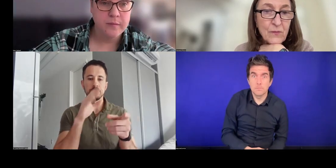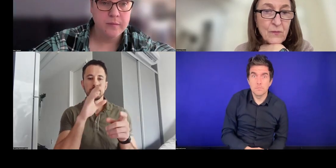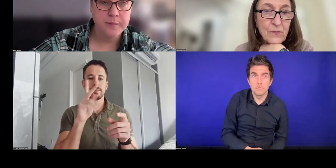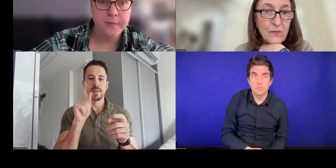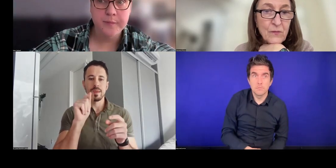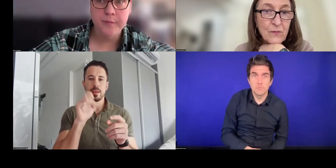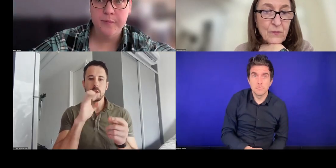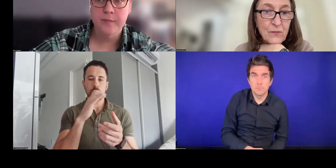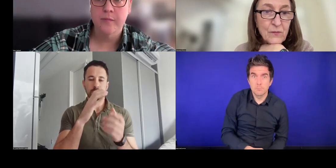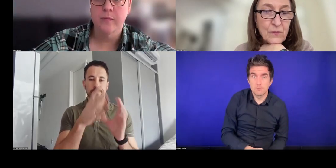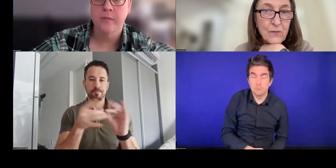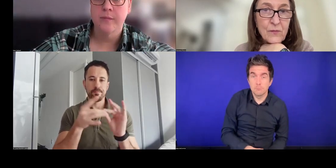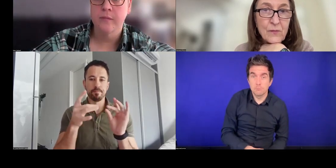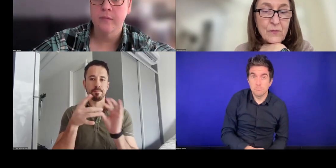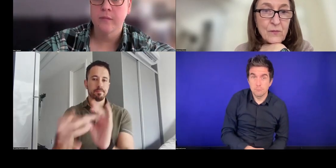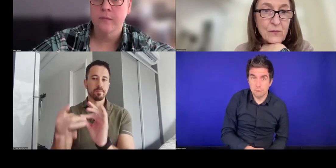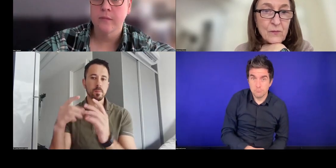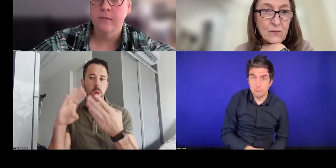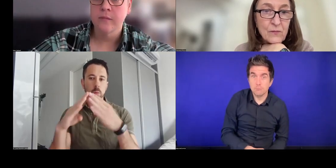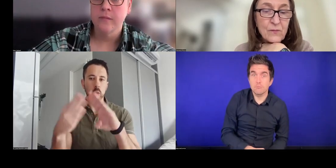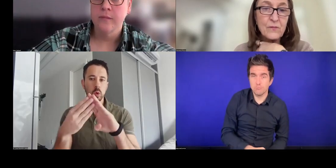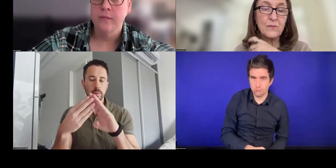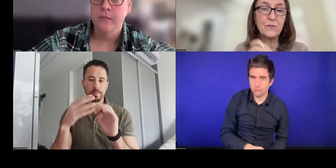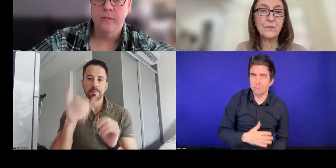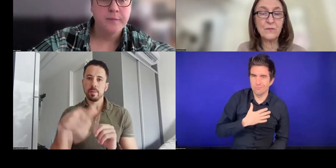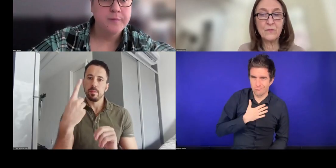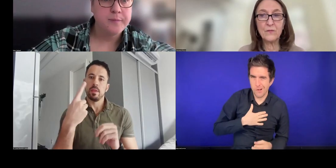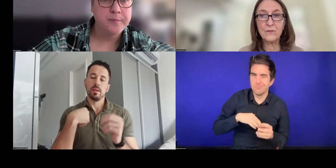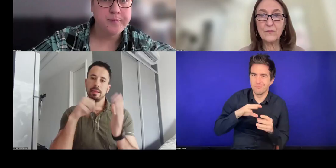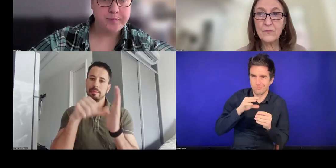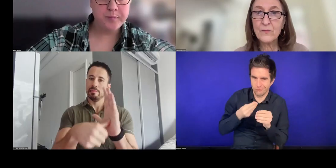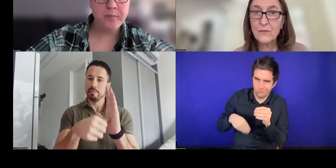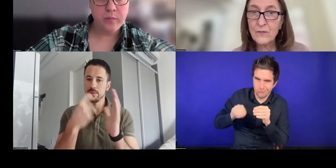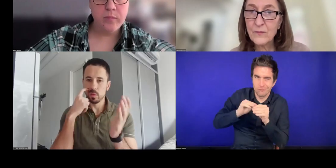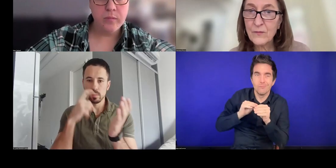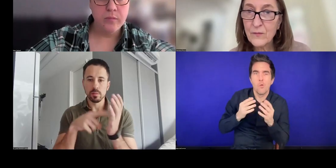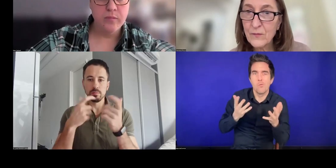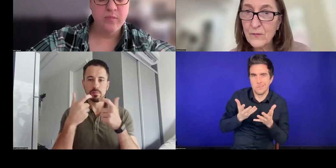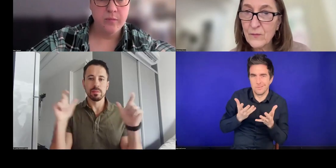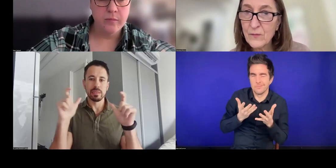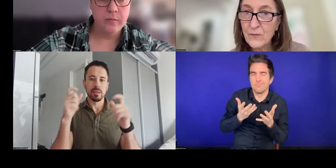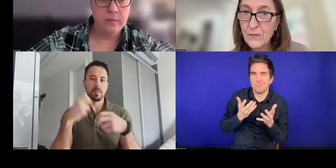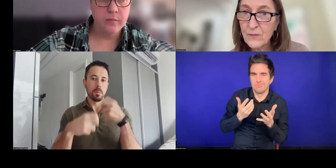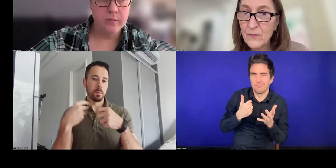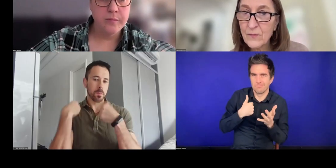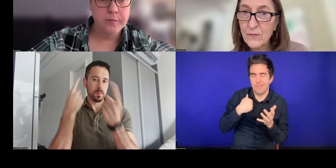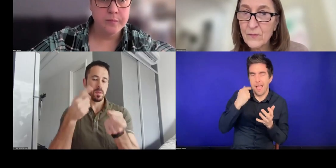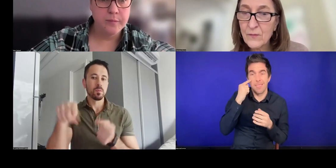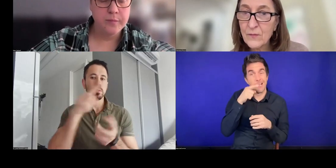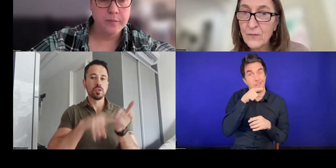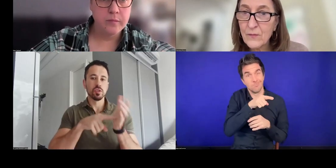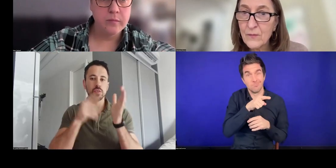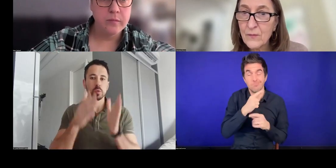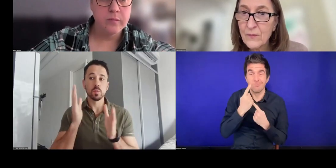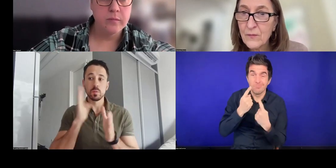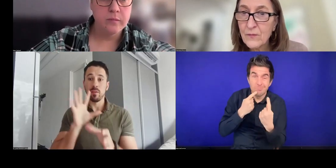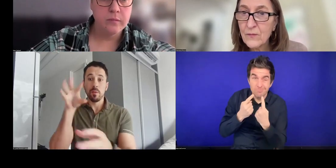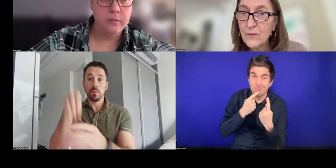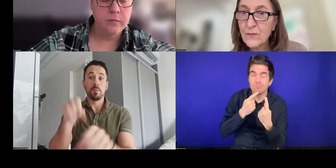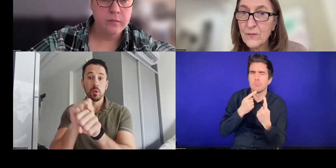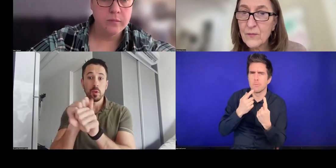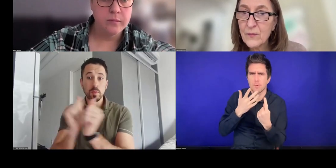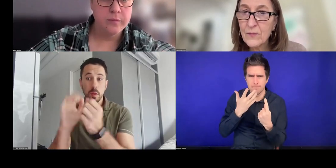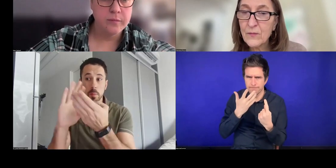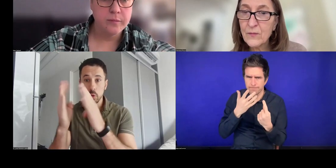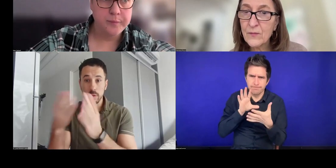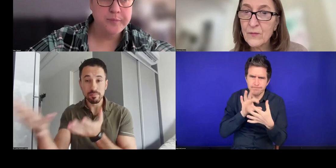Thank you. I would like to add to Kate's comment around the connection to community. That's something that I have seen as a